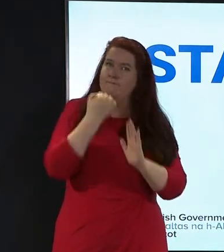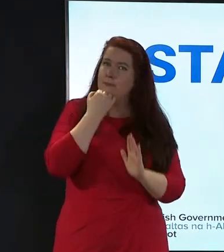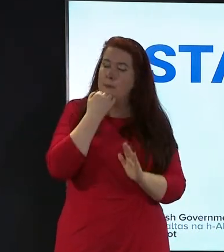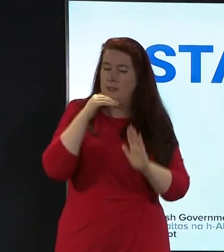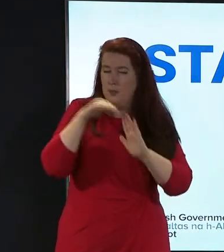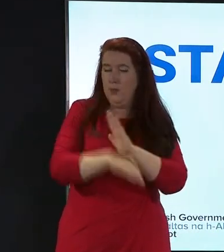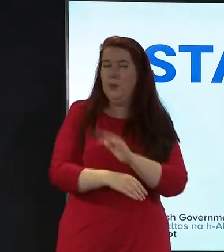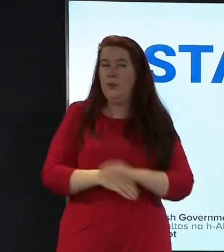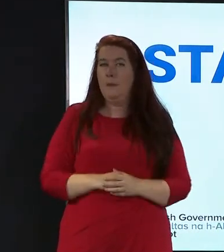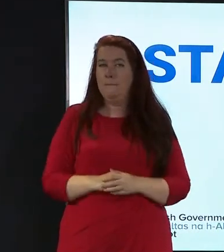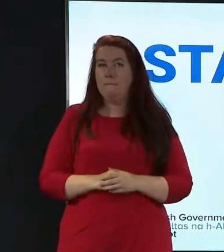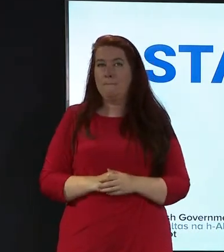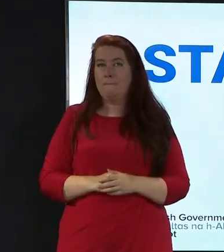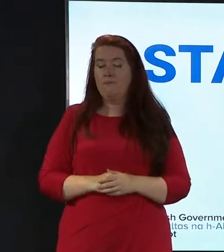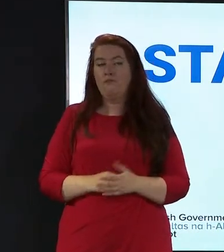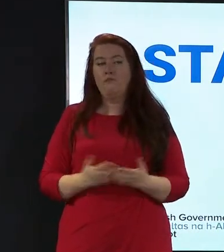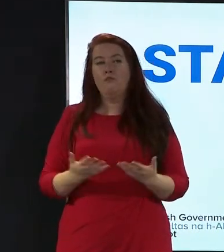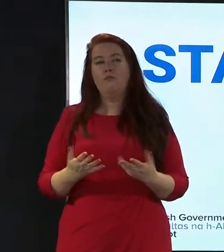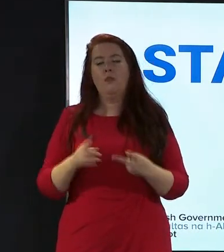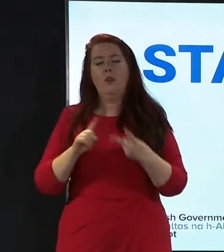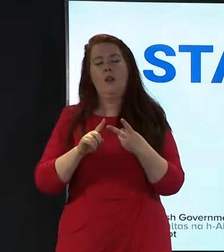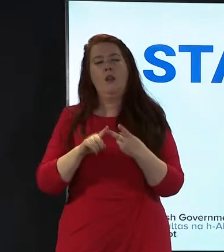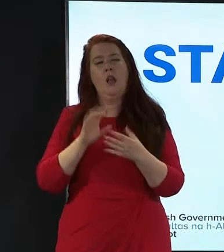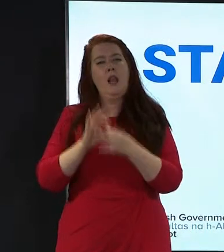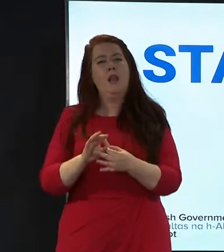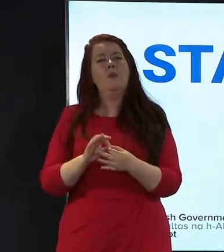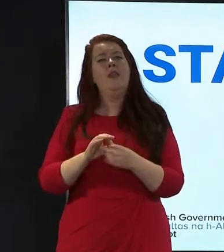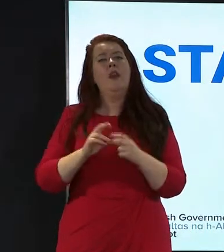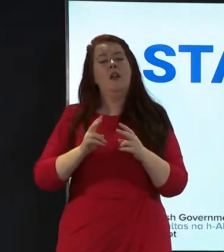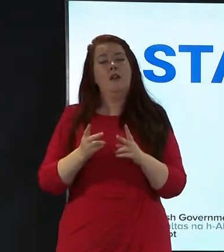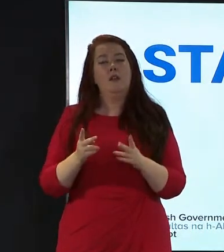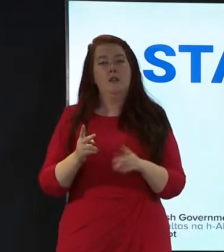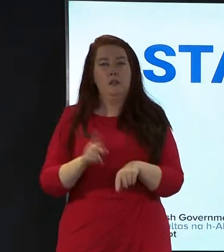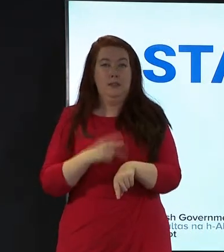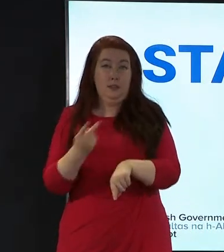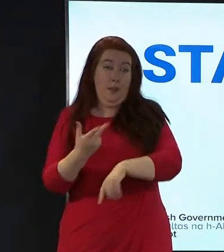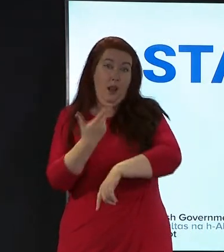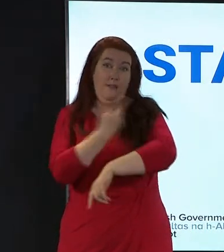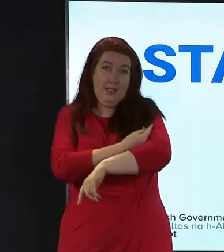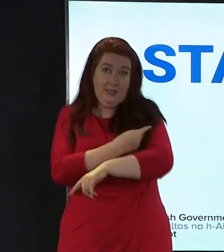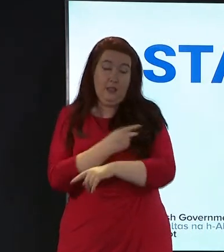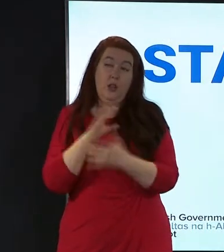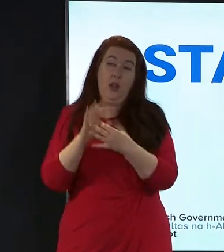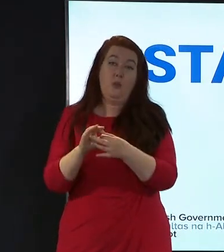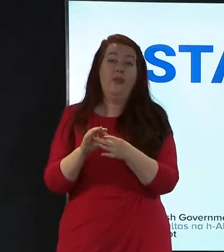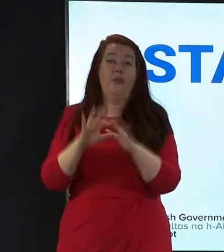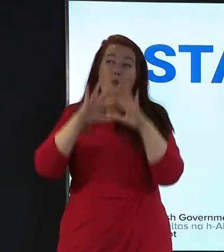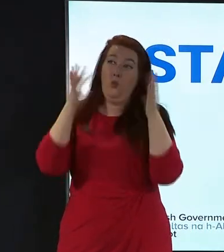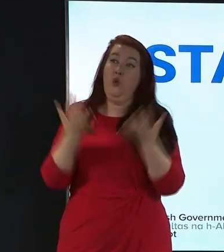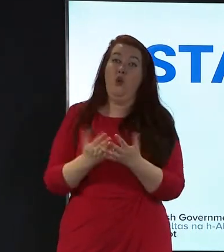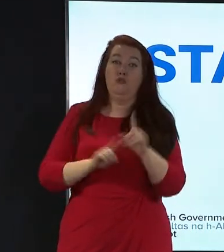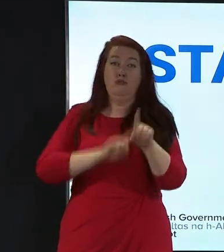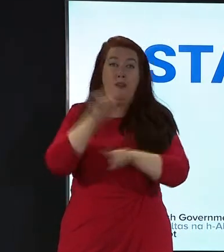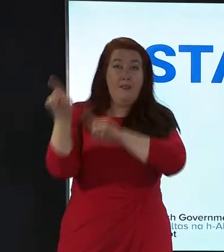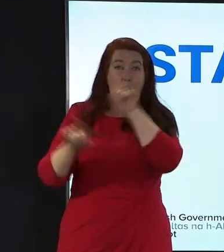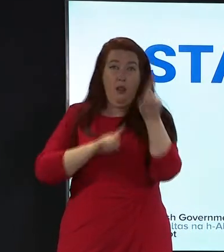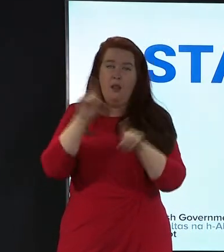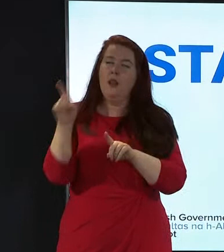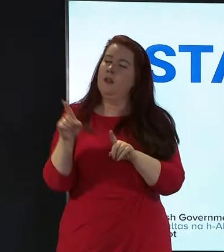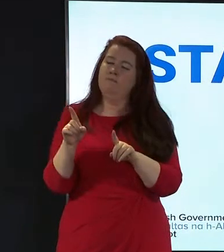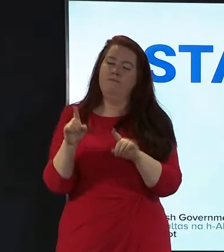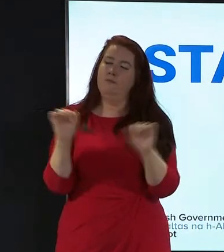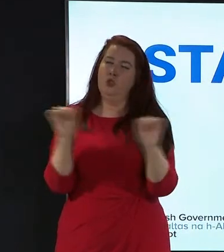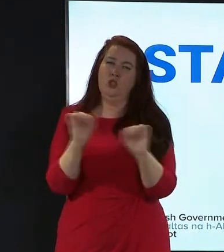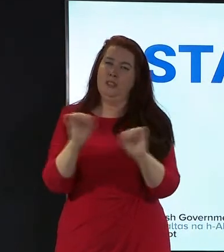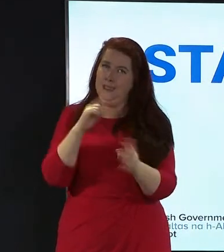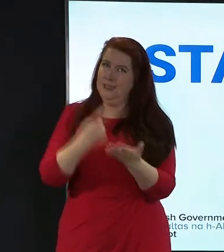as possible. And on the point about double vaccination for international travel, we haven't reached a final decision on that yet, but I do hope that we